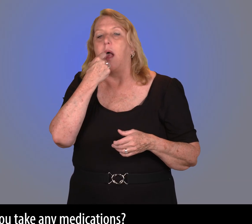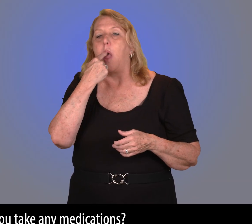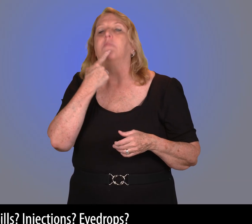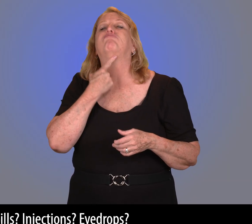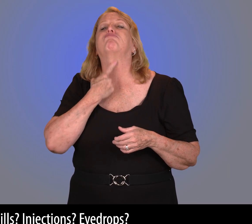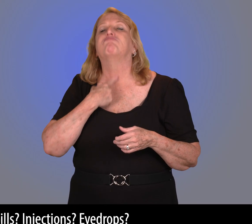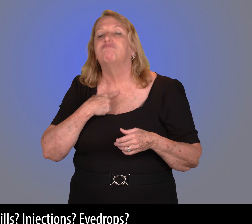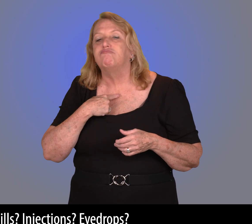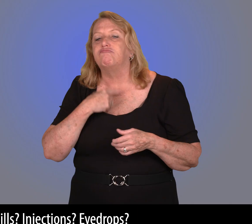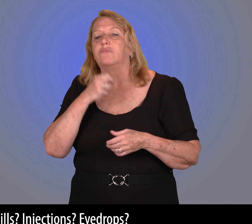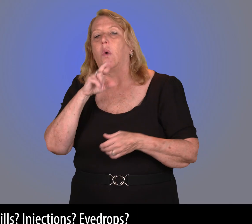like pills,